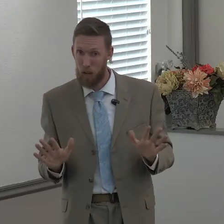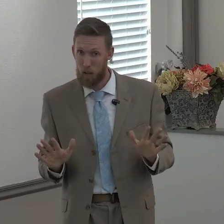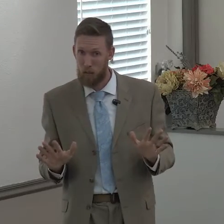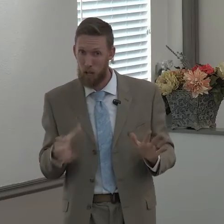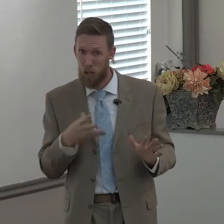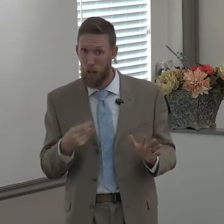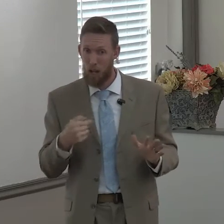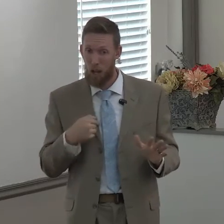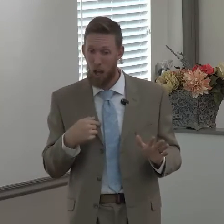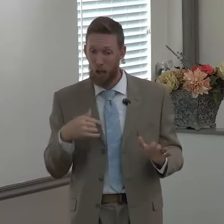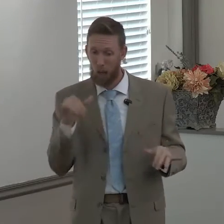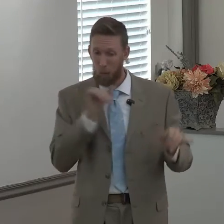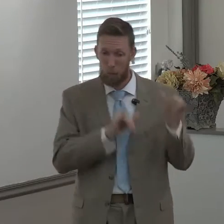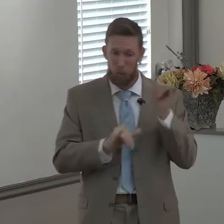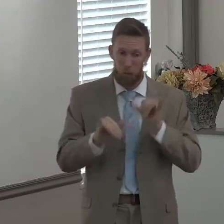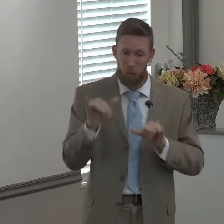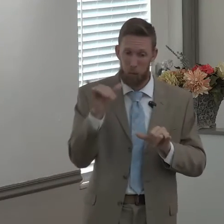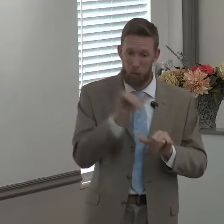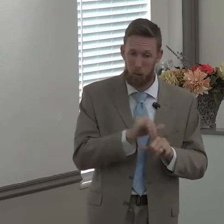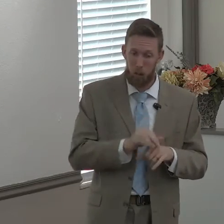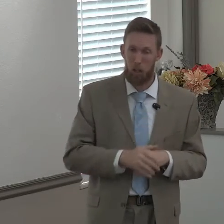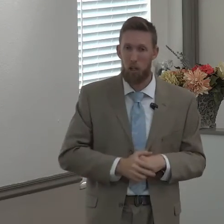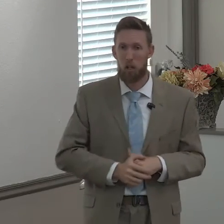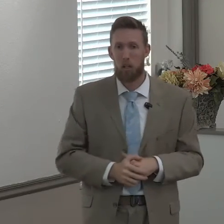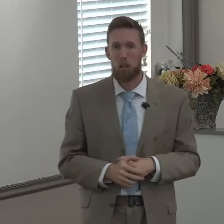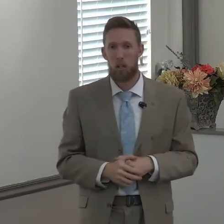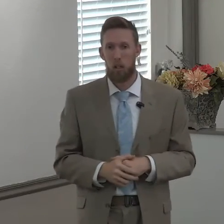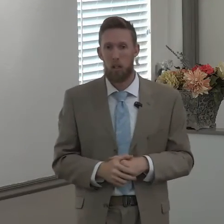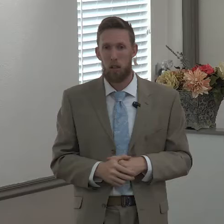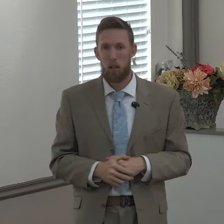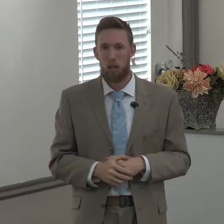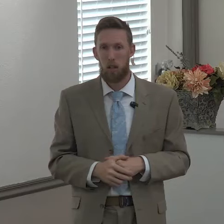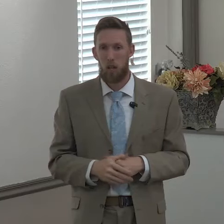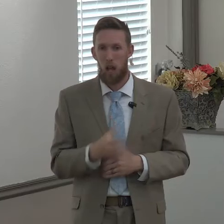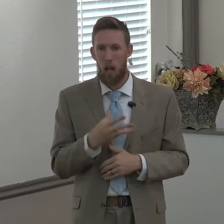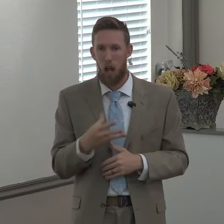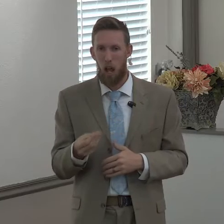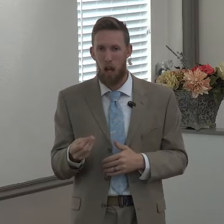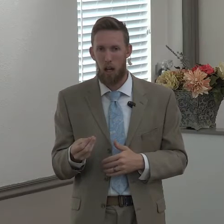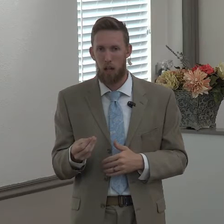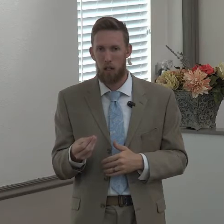alcohol. By the way, can I tell you that when this happened, I was a born-again Christian?